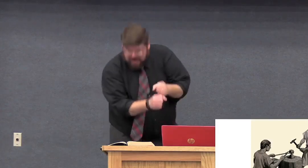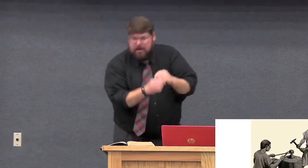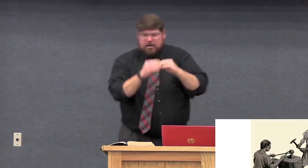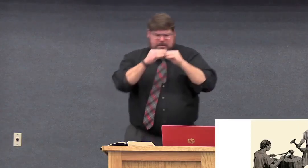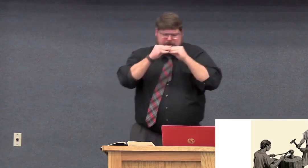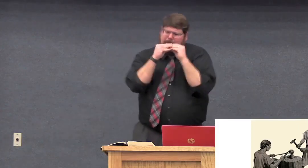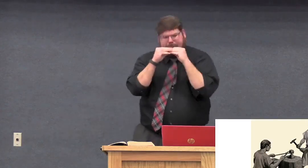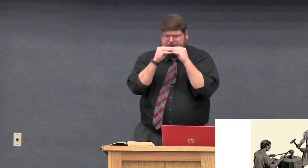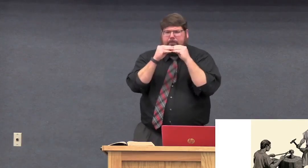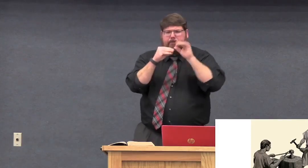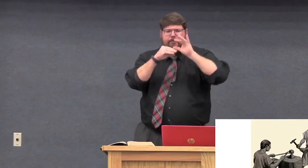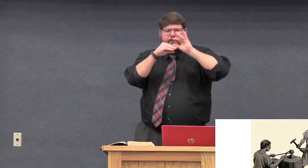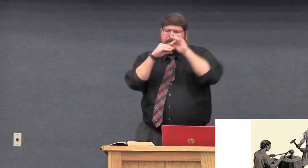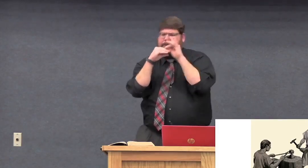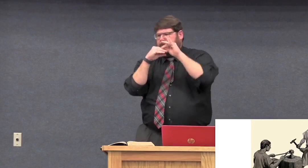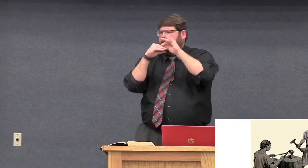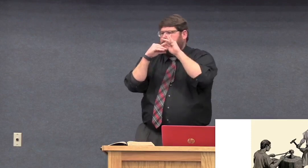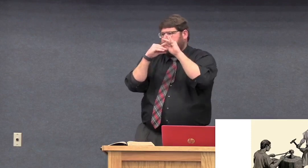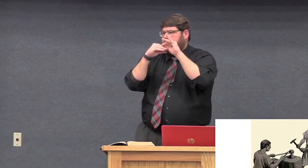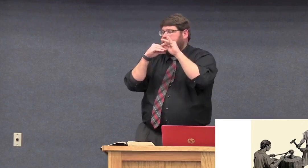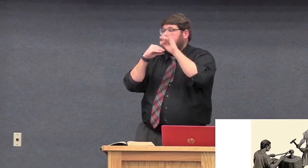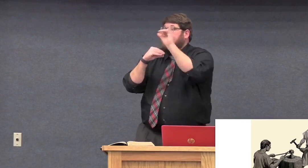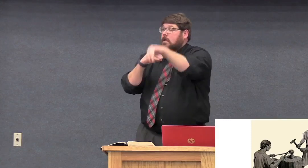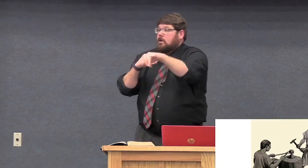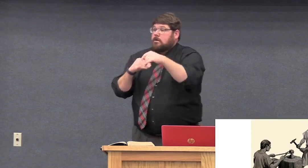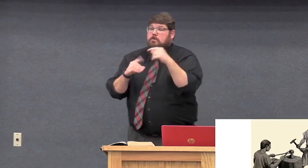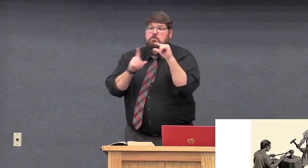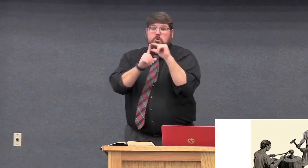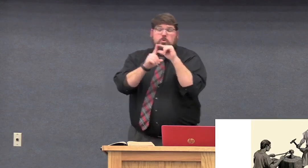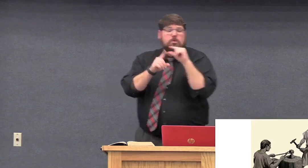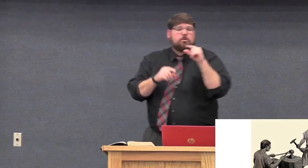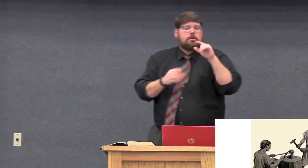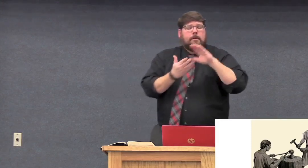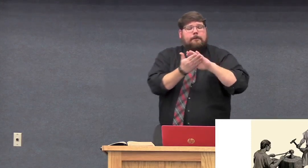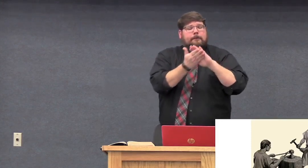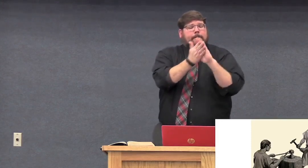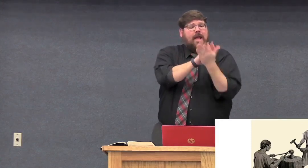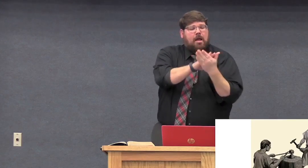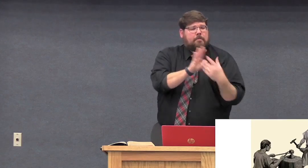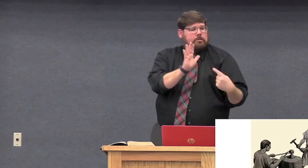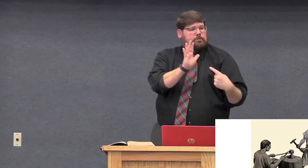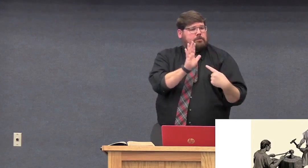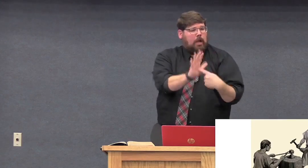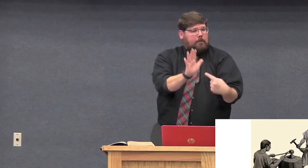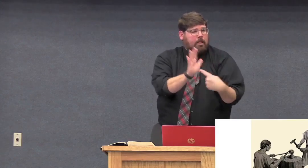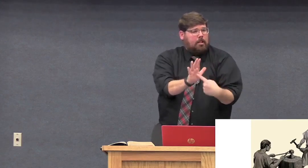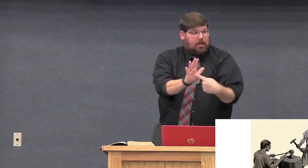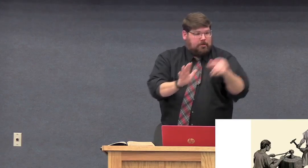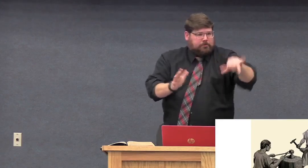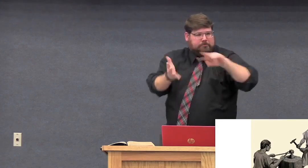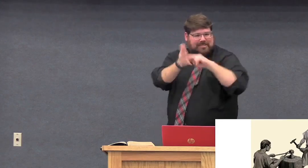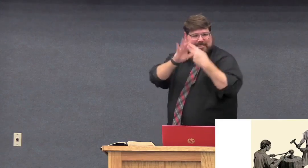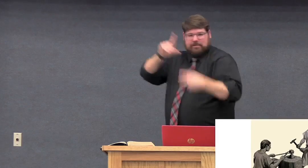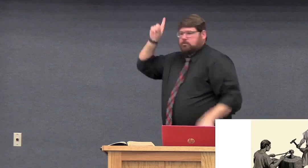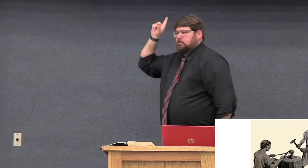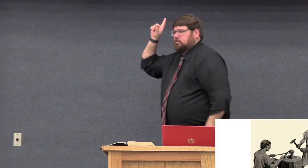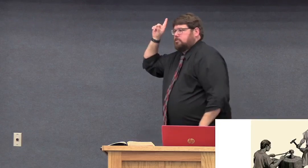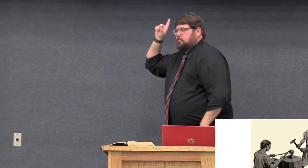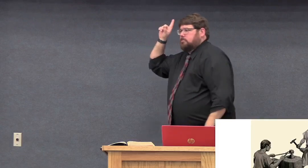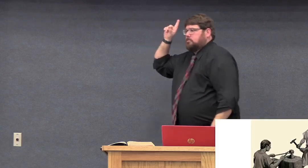be one person holding the metal in place above that mold or that die and another person hammering it on there so that